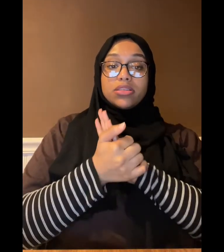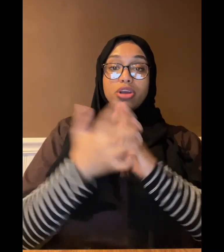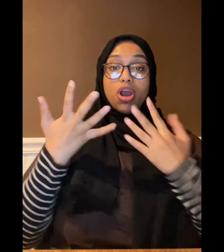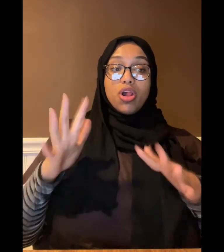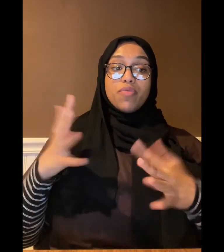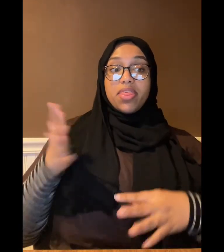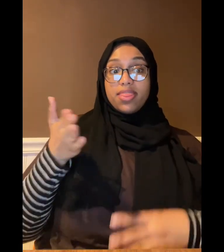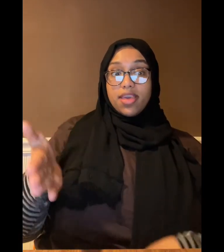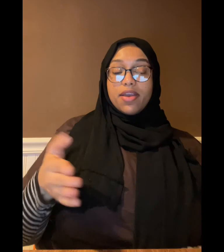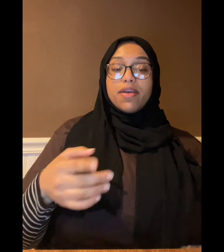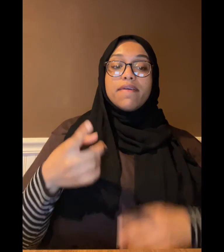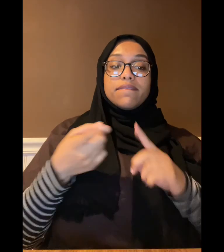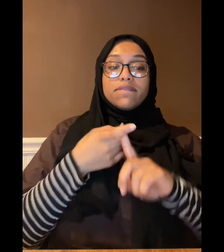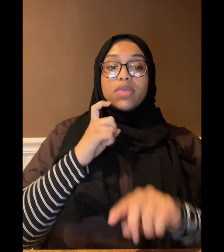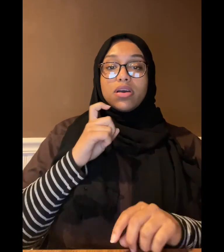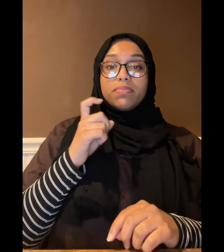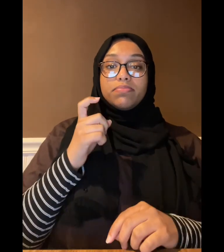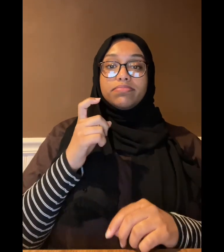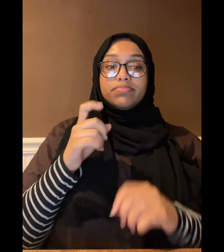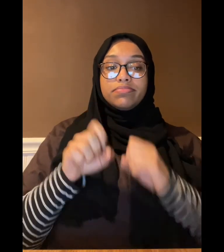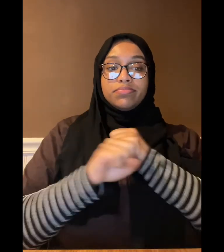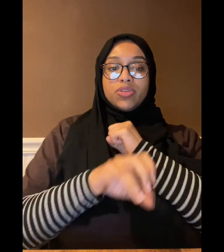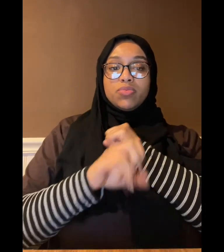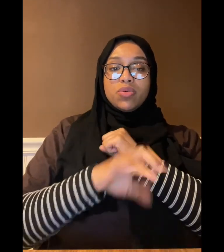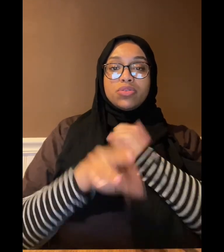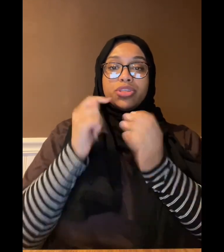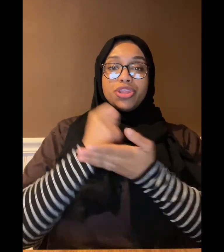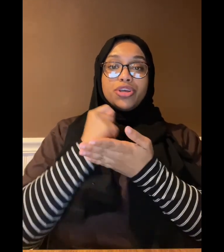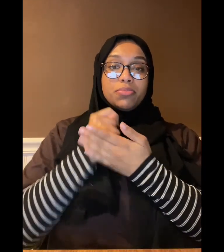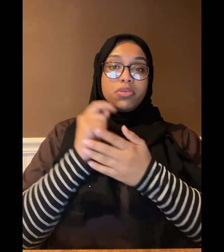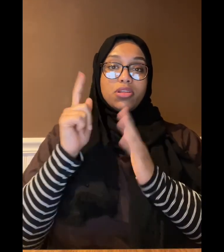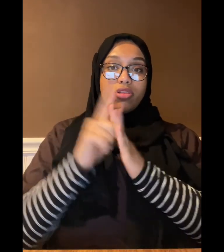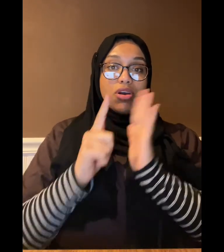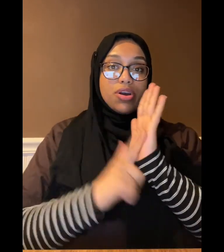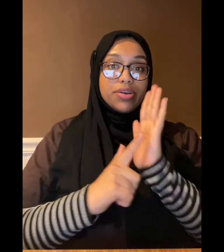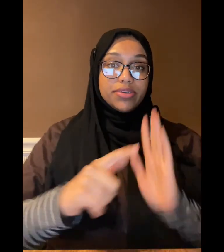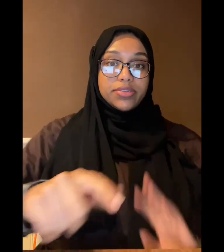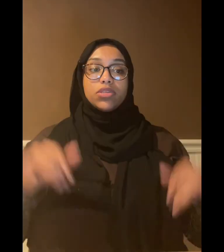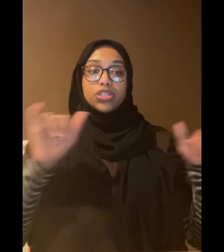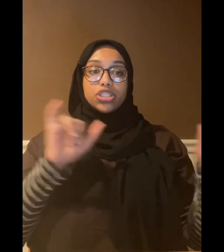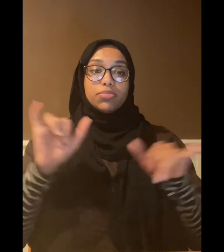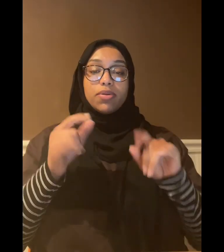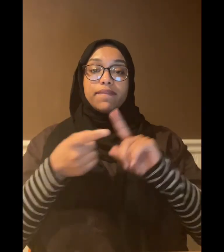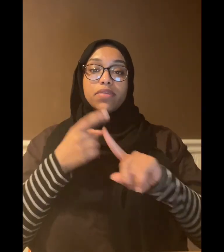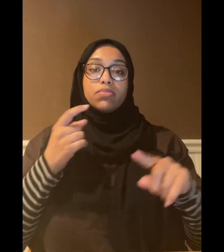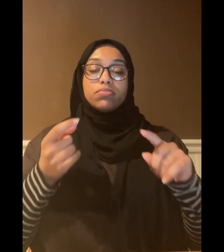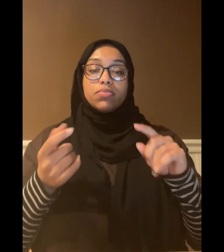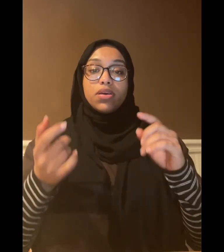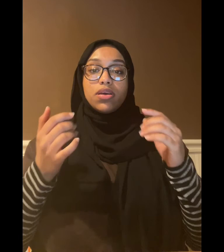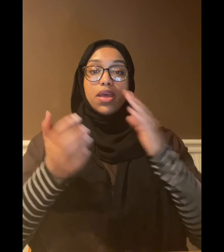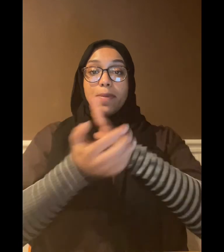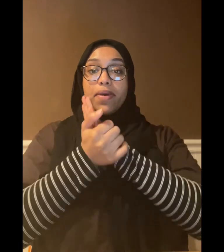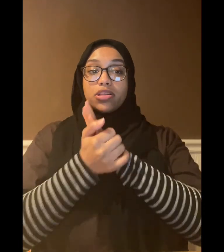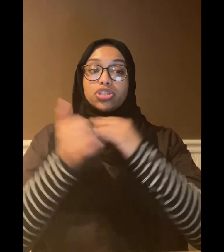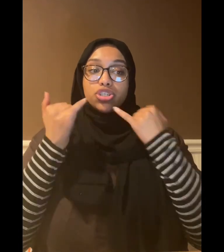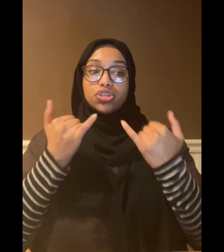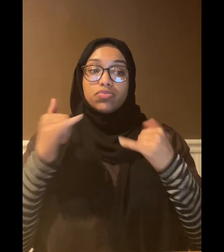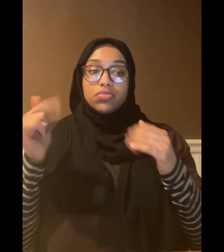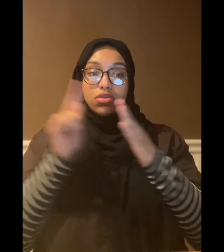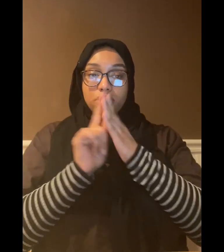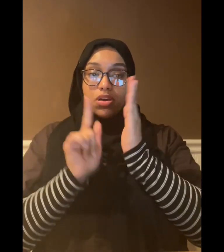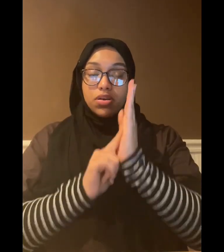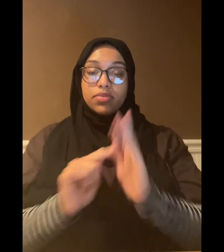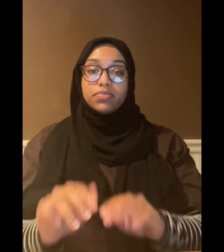law amended the already existing conversion therapy law. So it was a similar case of amending